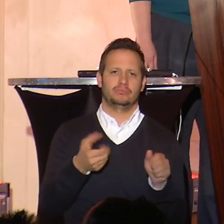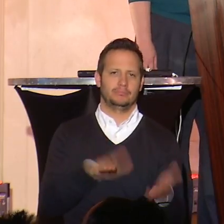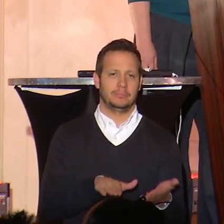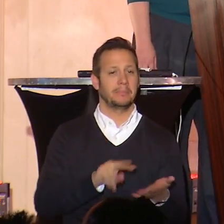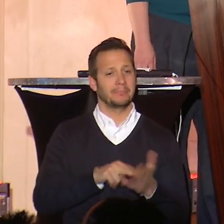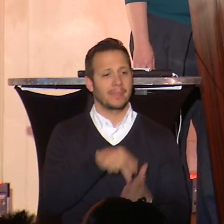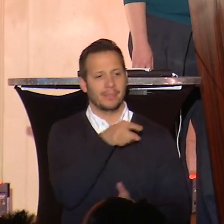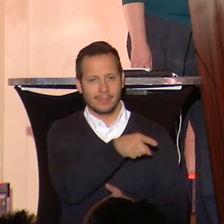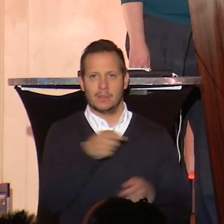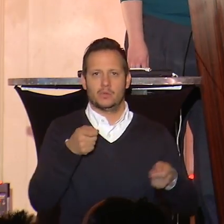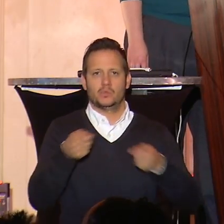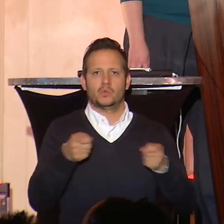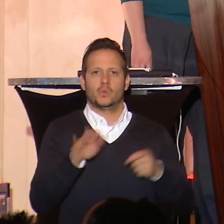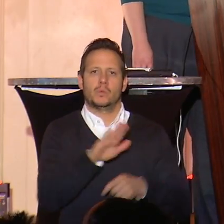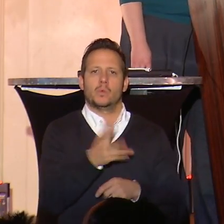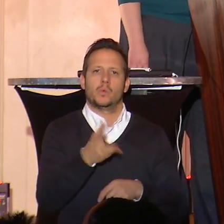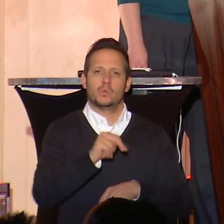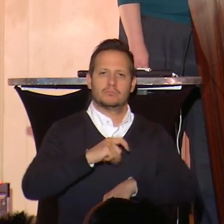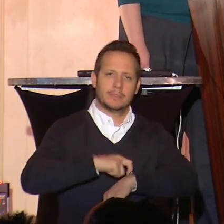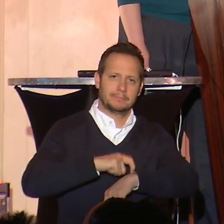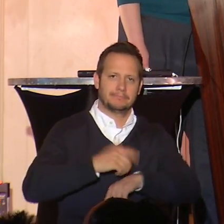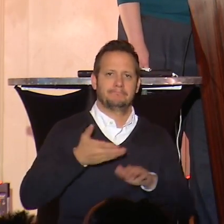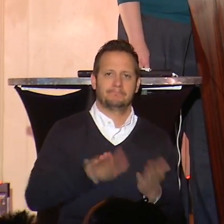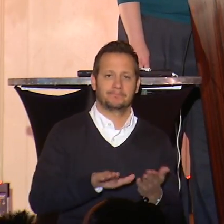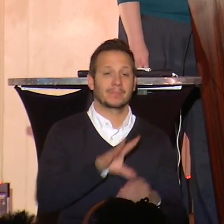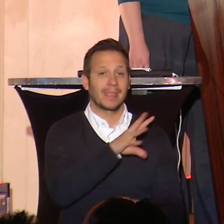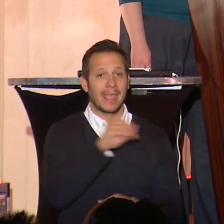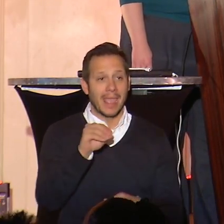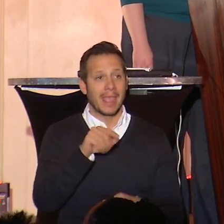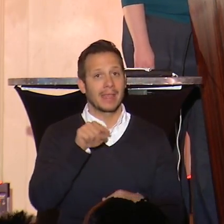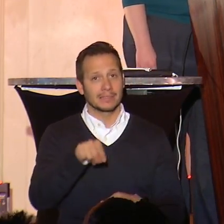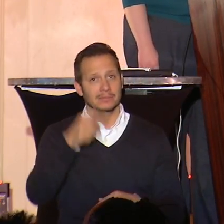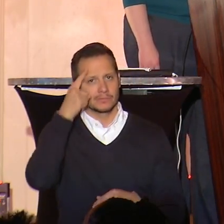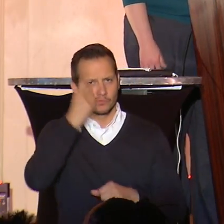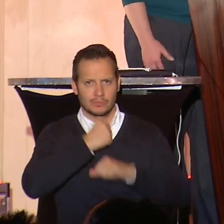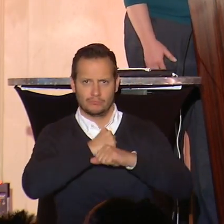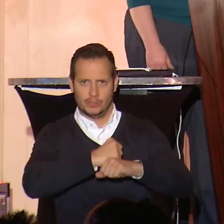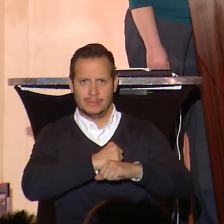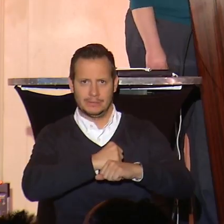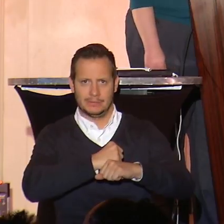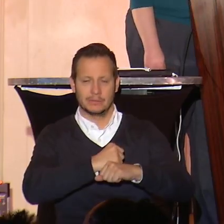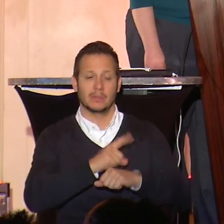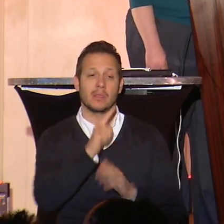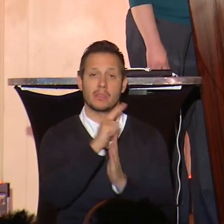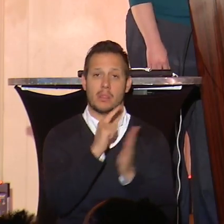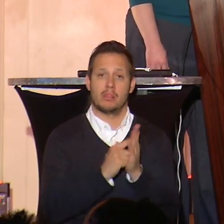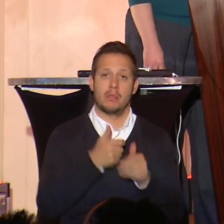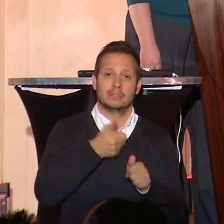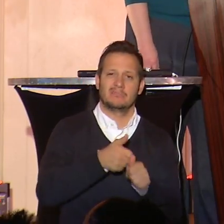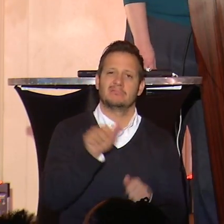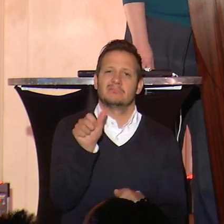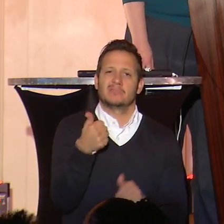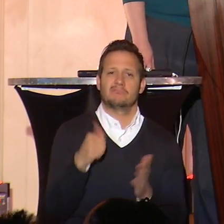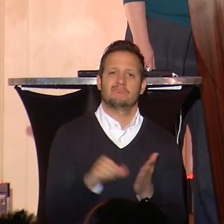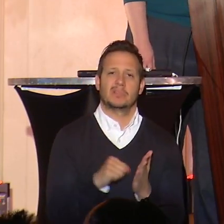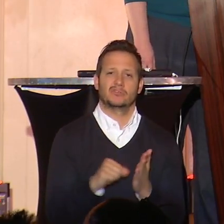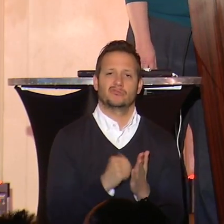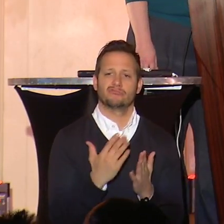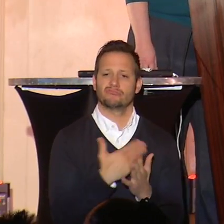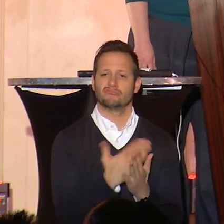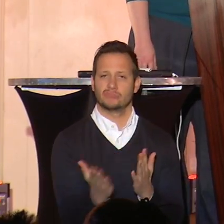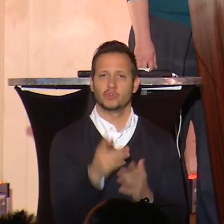own death. And it's a safeguarded process. The law is about 10 pages long. You can actually read it in the